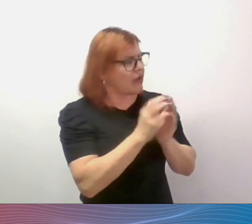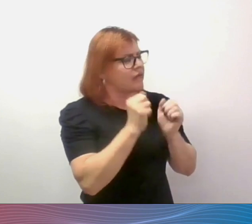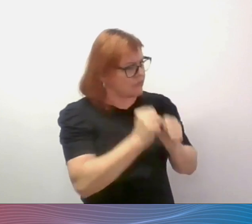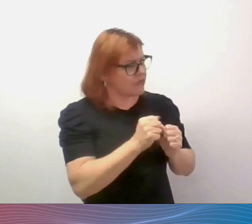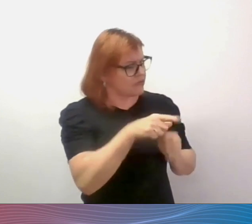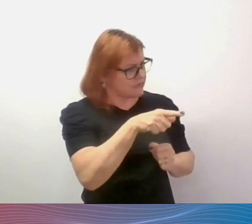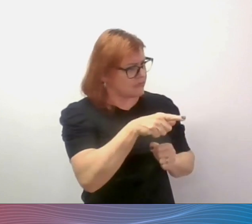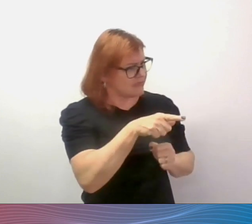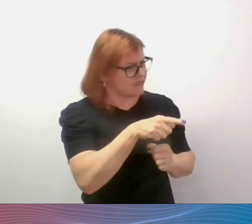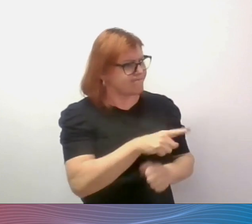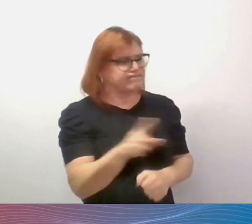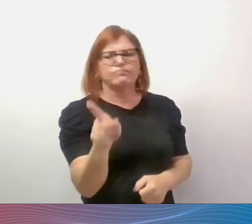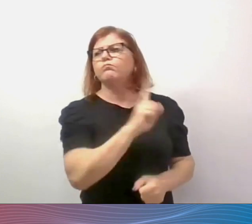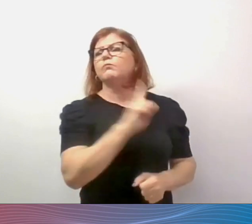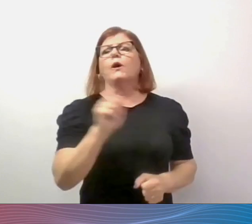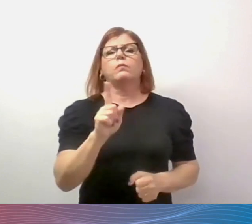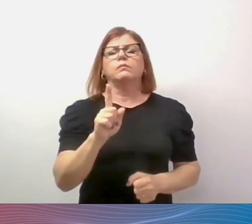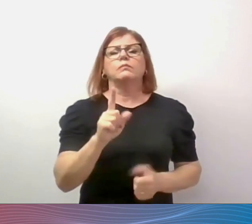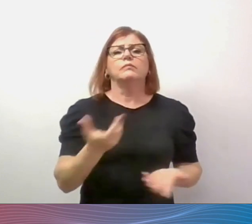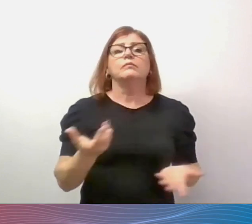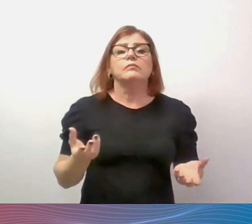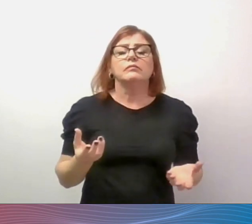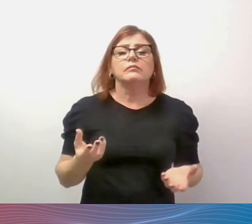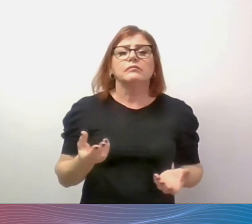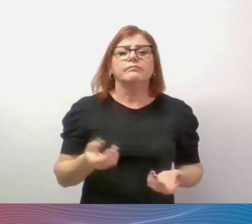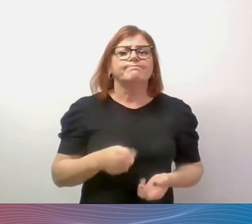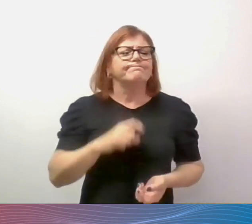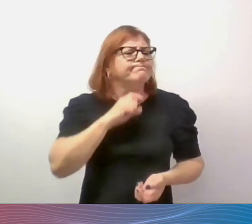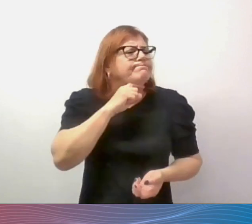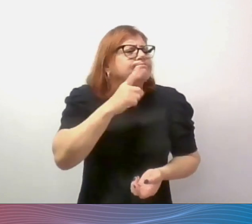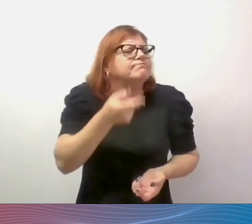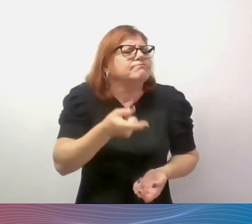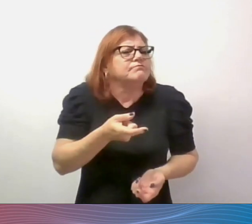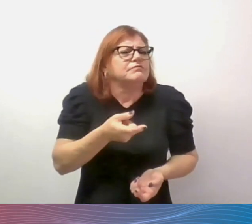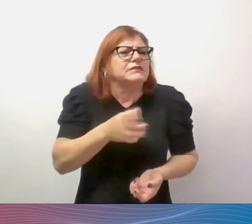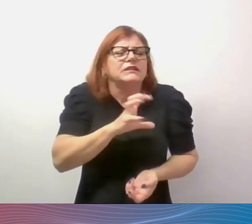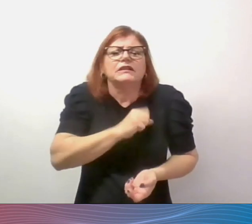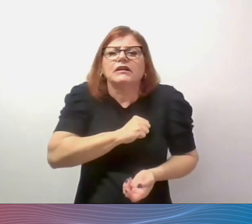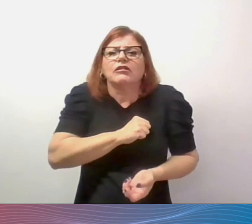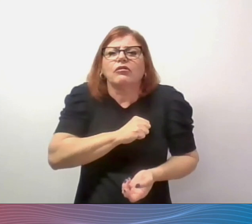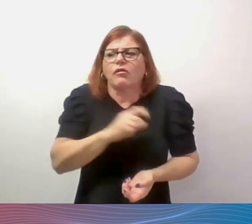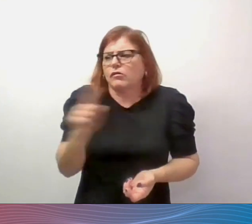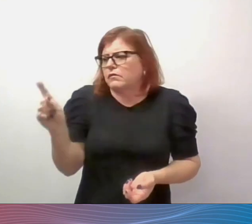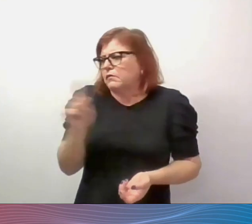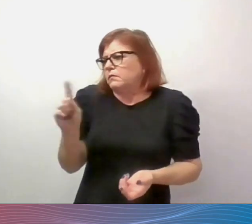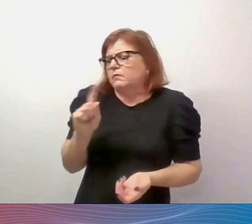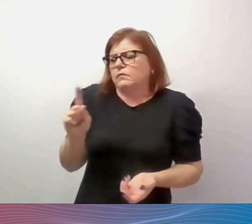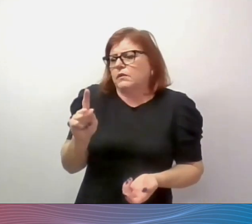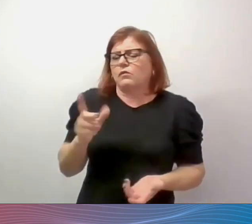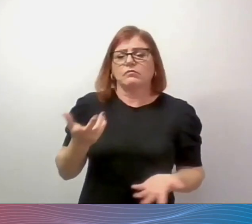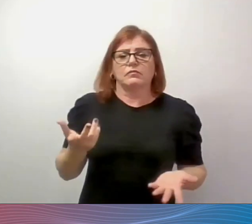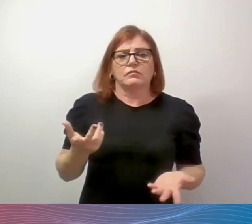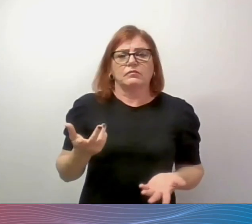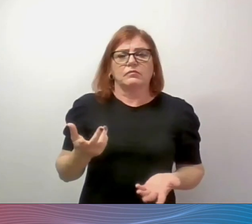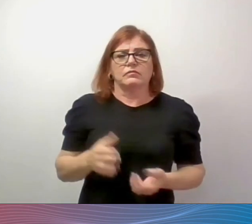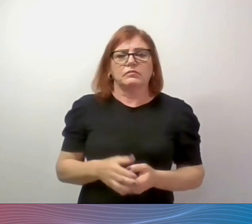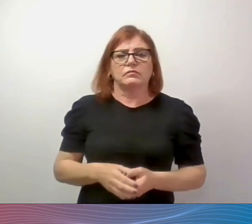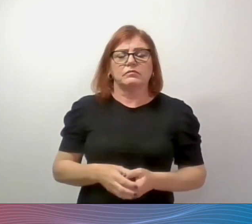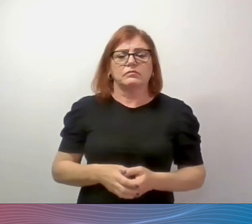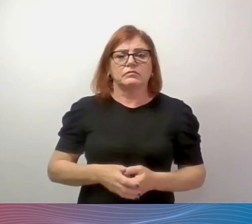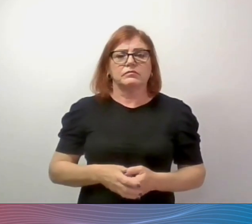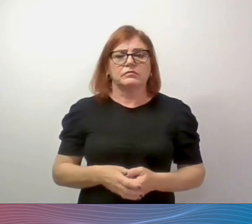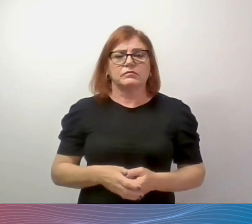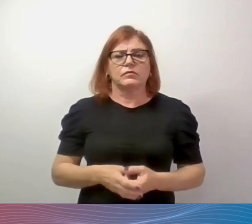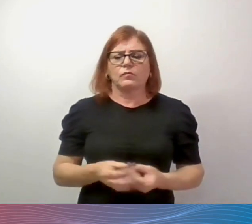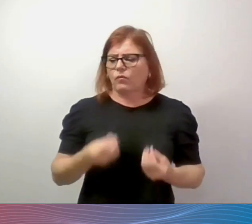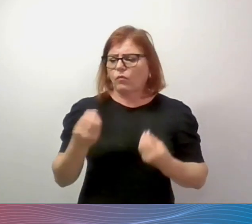receive a no? Ninguém gosta de receber um não. Nobody likes to receive a no. Posso orar por você? Não. May I pray for you?